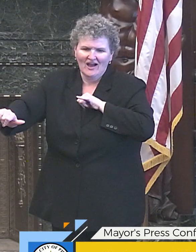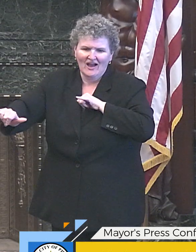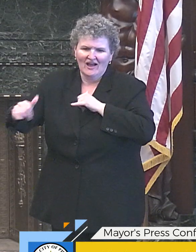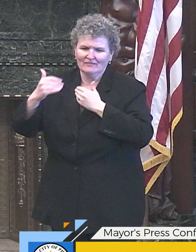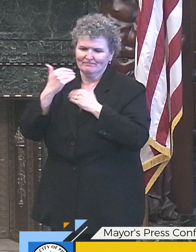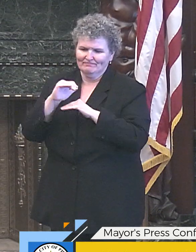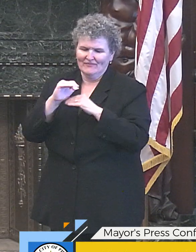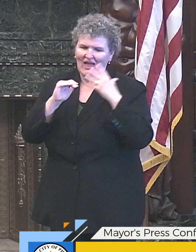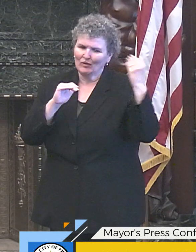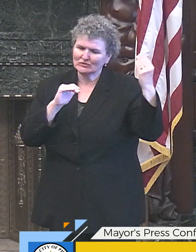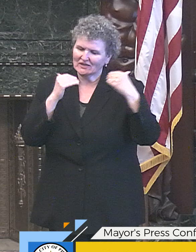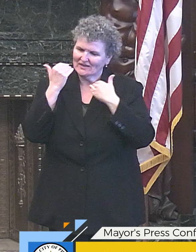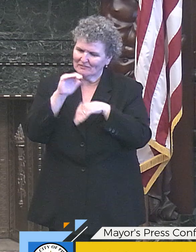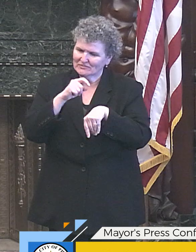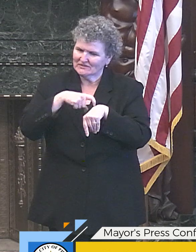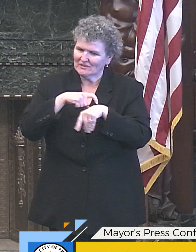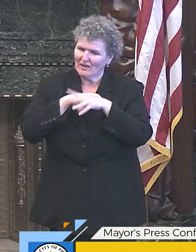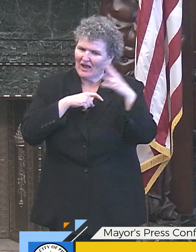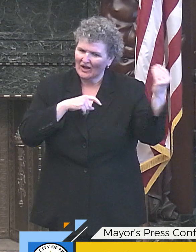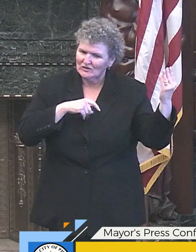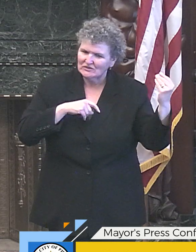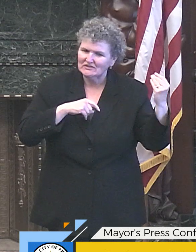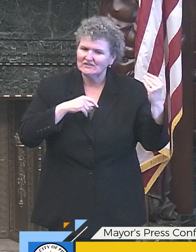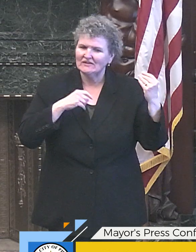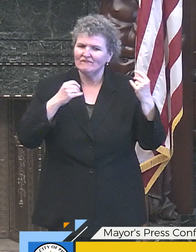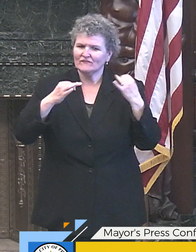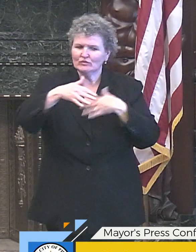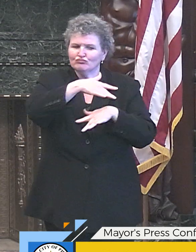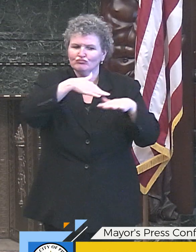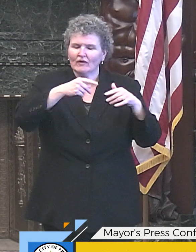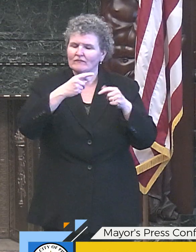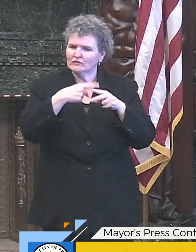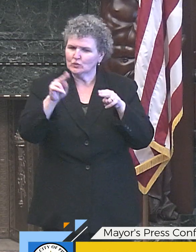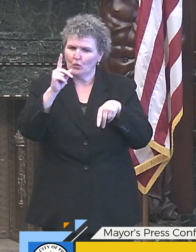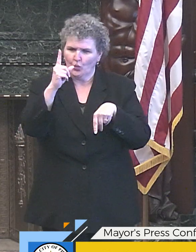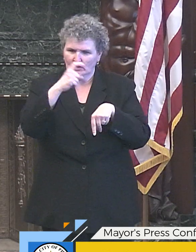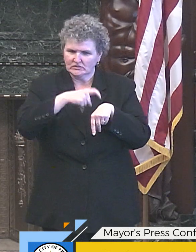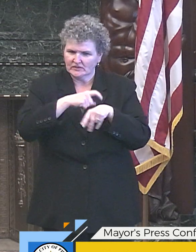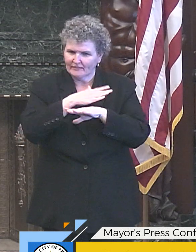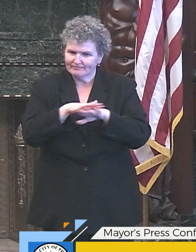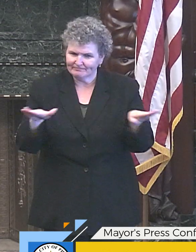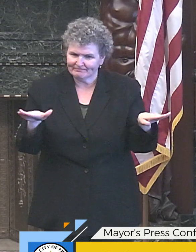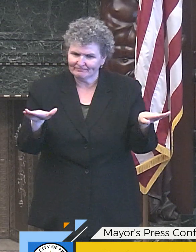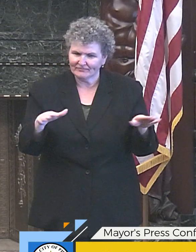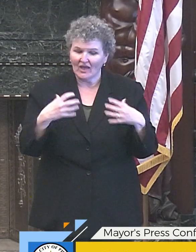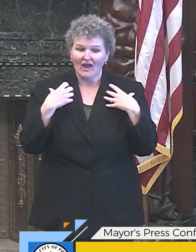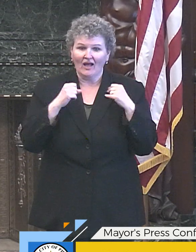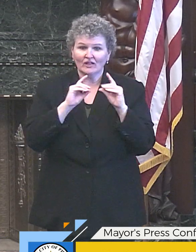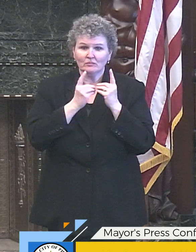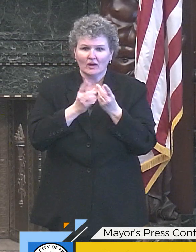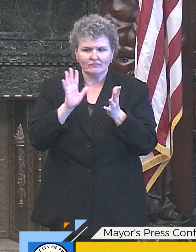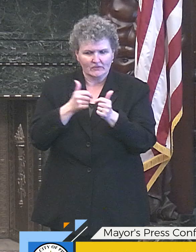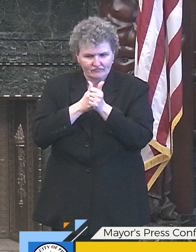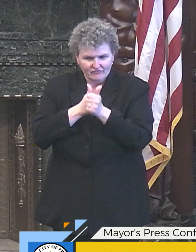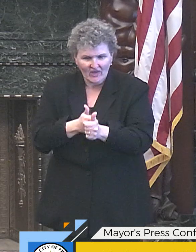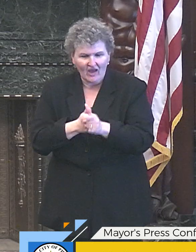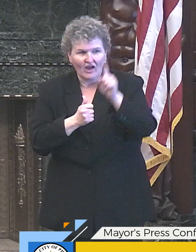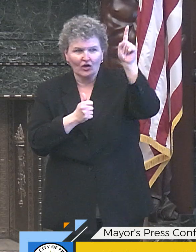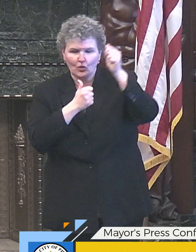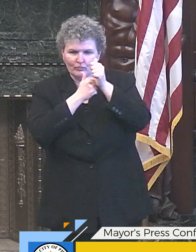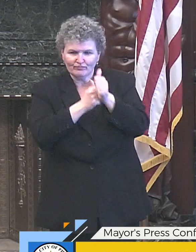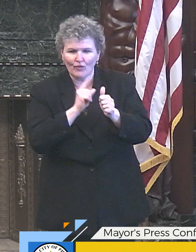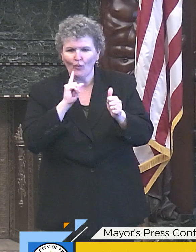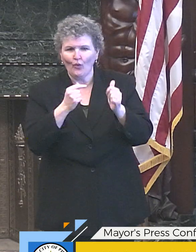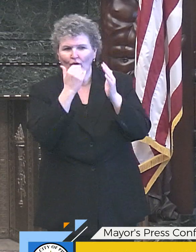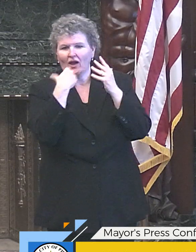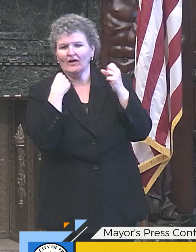numbers of groups to be able to do that. So I think we've taken the health department's recommendations seriously, and that's